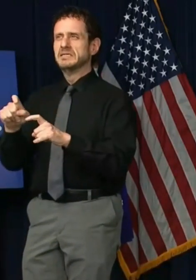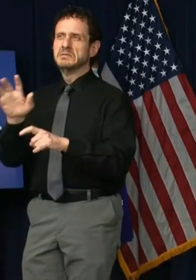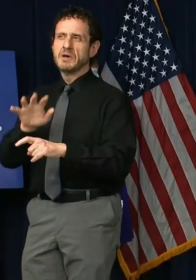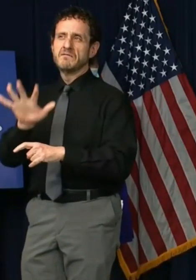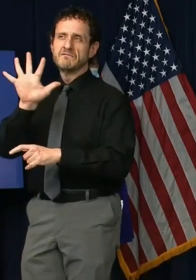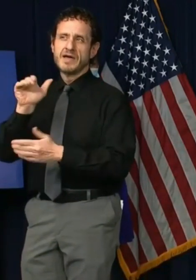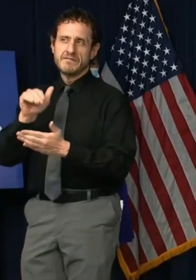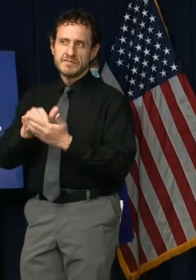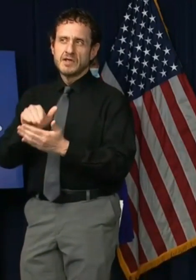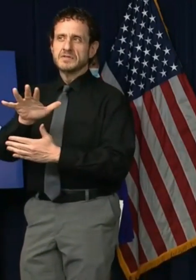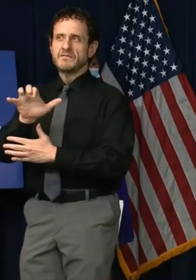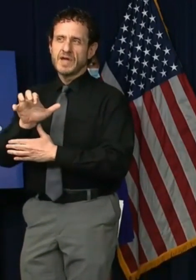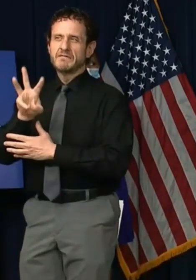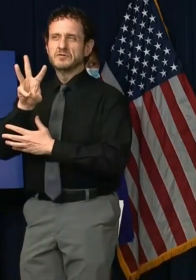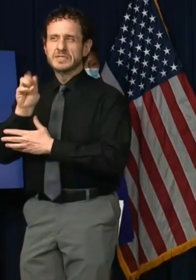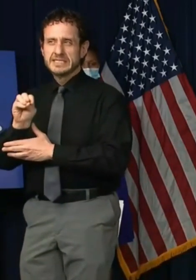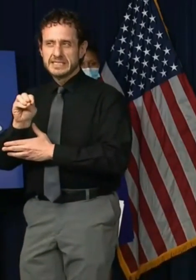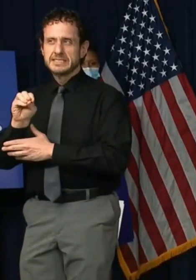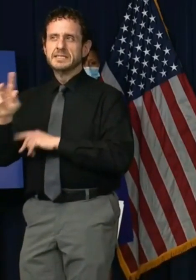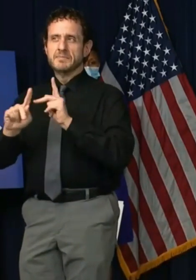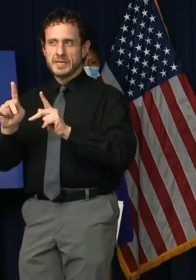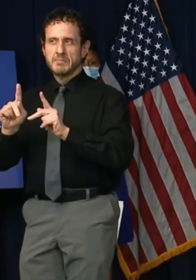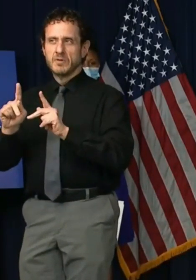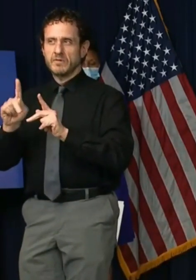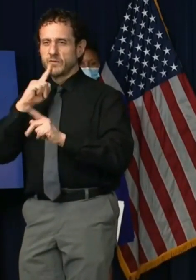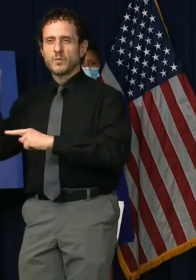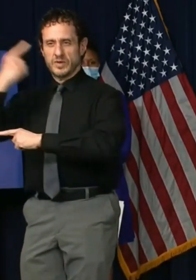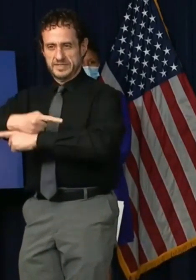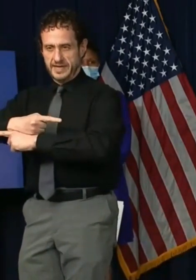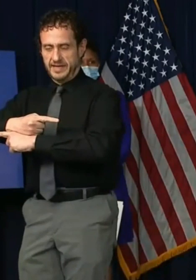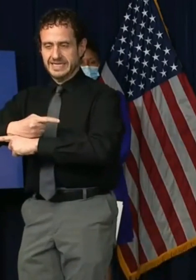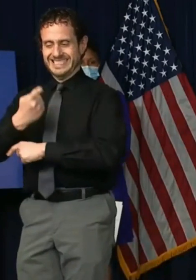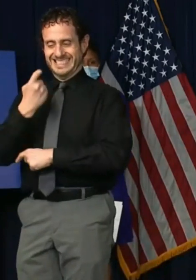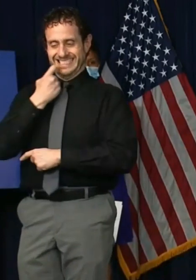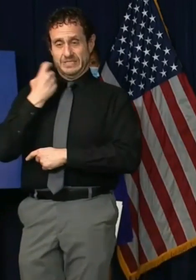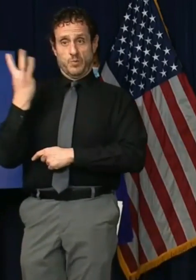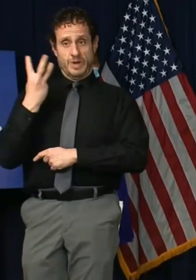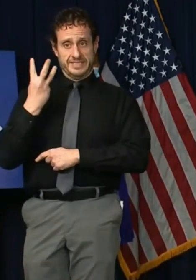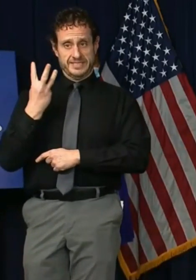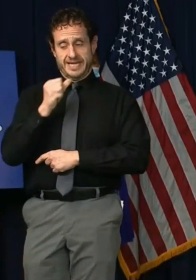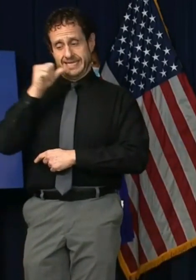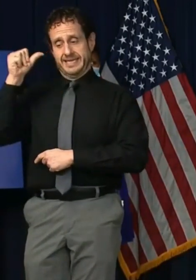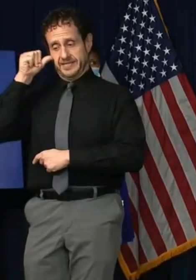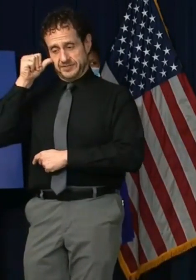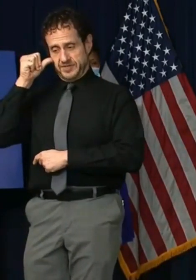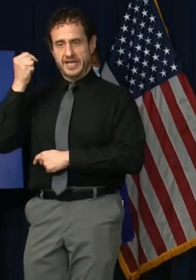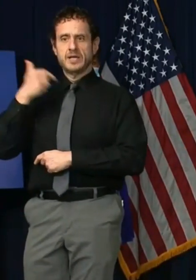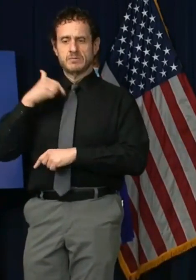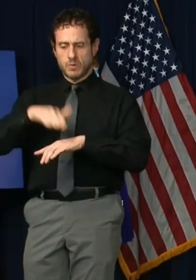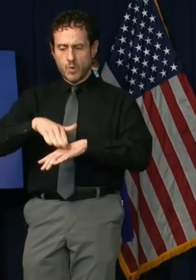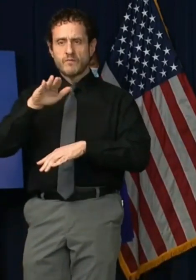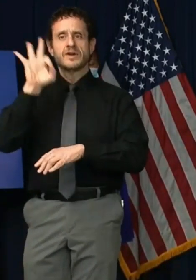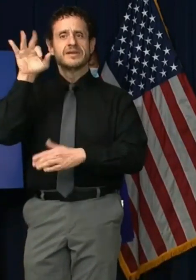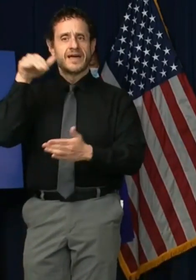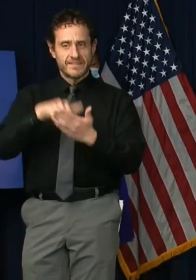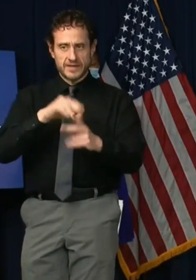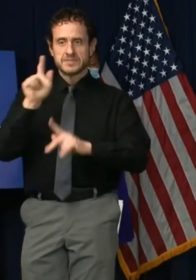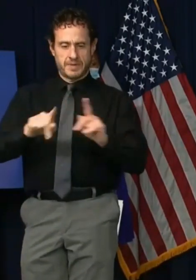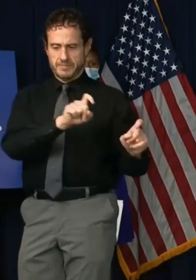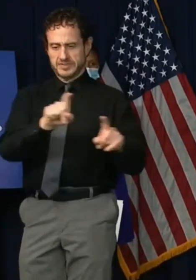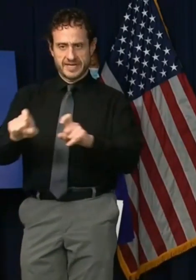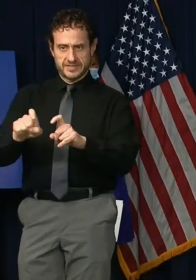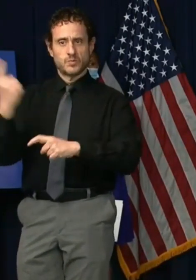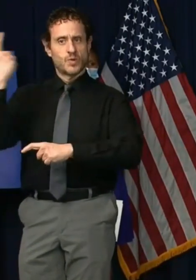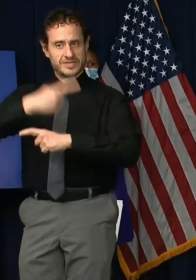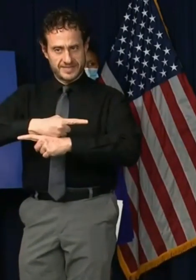5,660 people in the preceding 24 hours. On Wednesday and yesterday, we surpassed 9,000